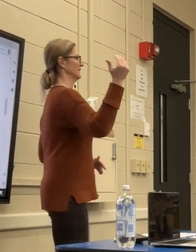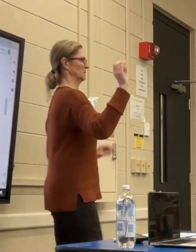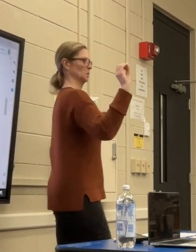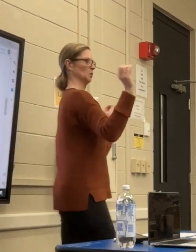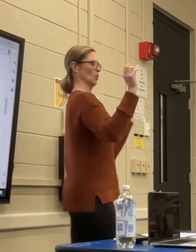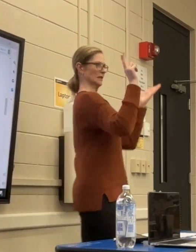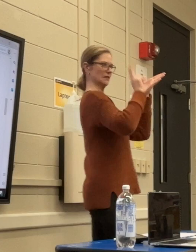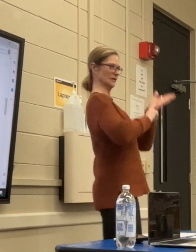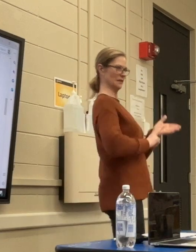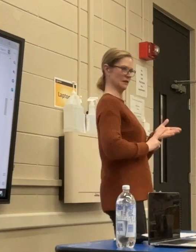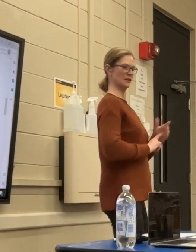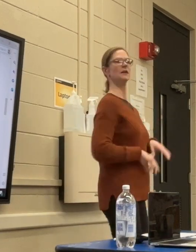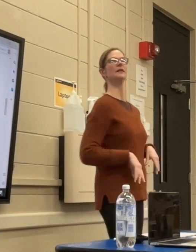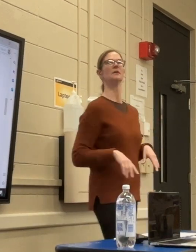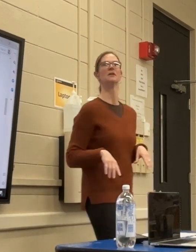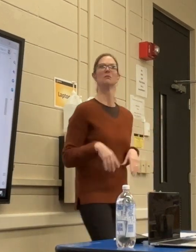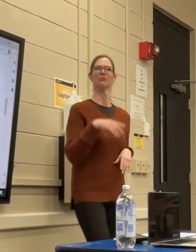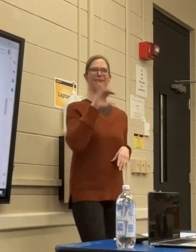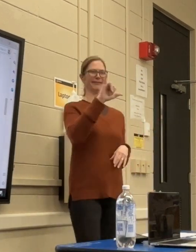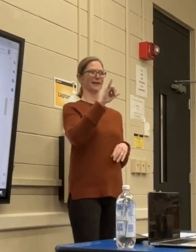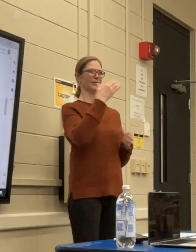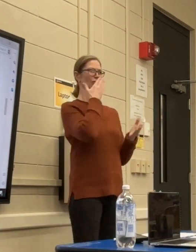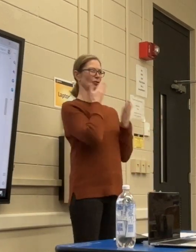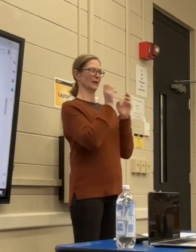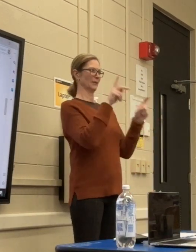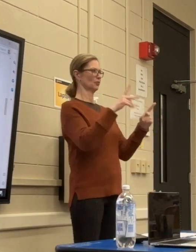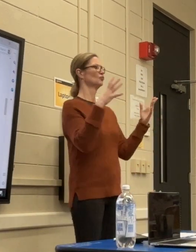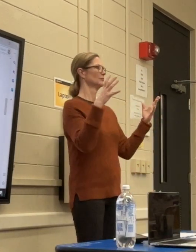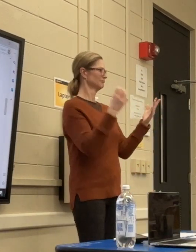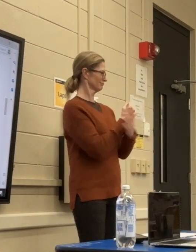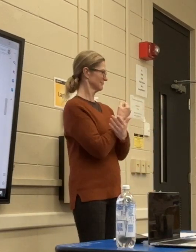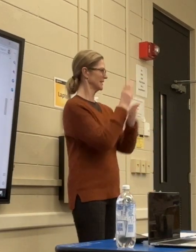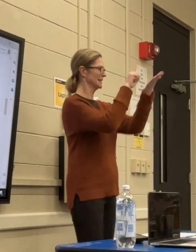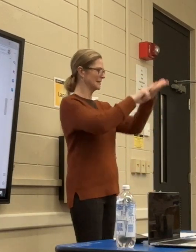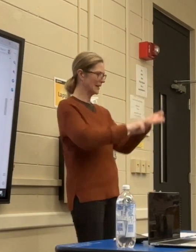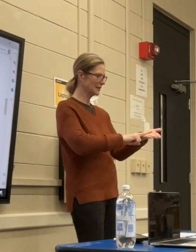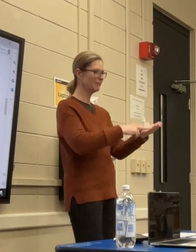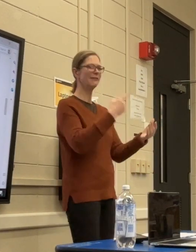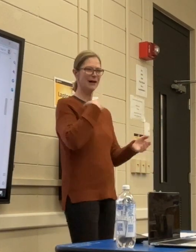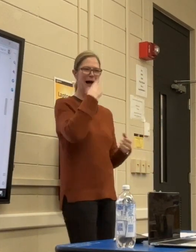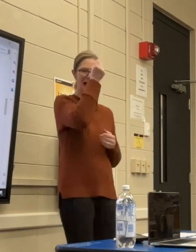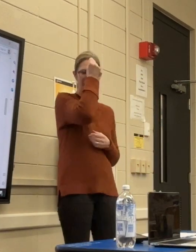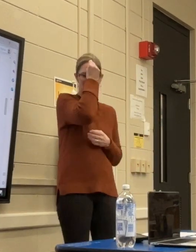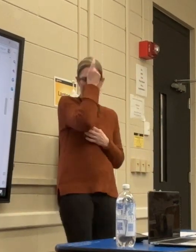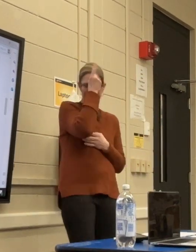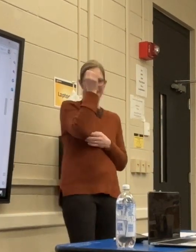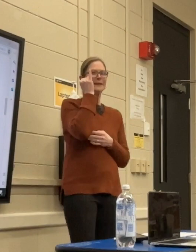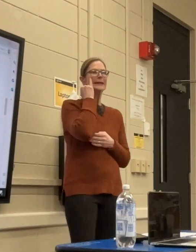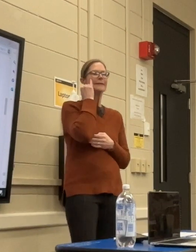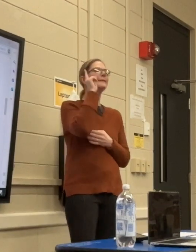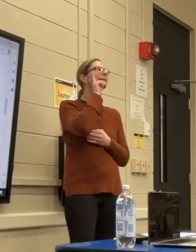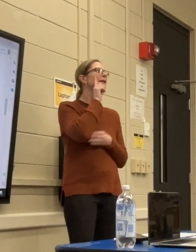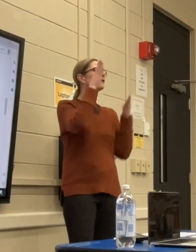but nobody has signed up for next week yet. But that is a good opportunity, and